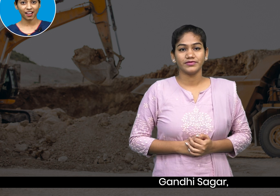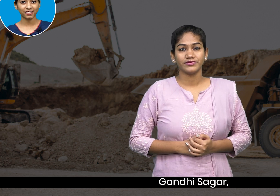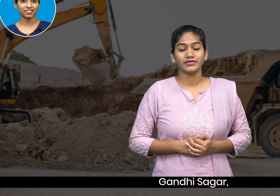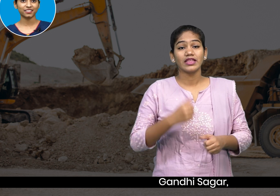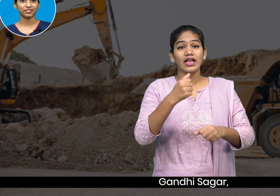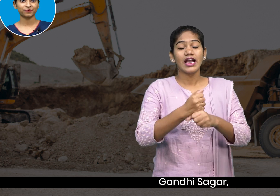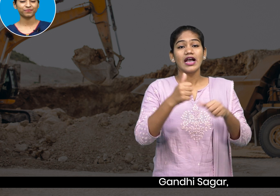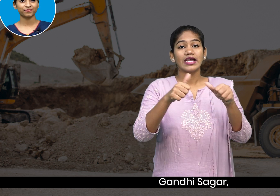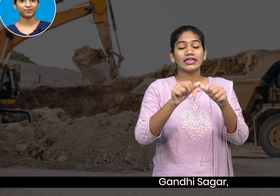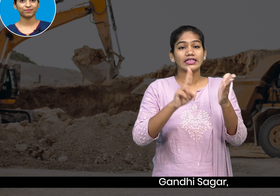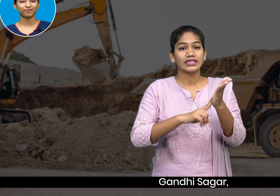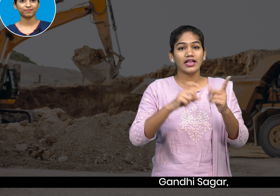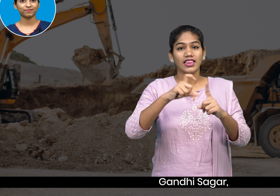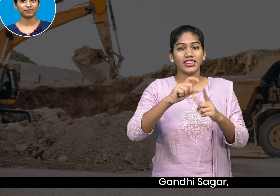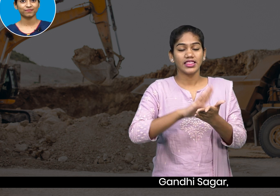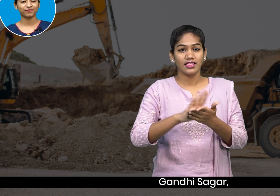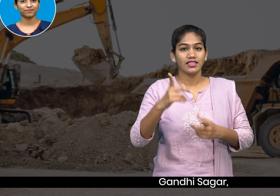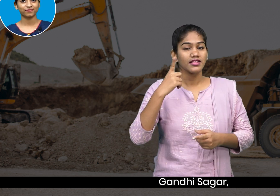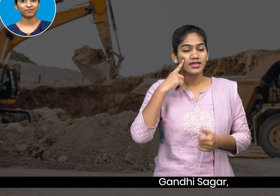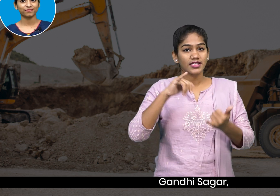Gandhi Sagar,